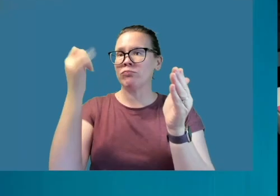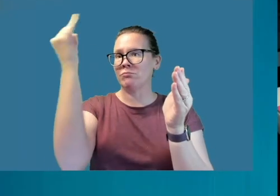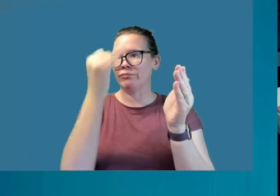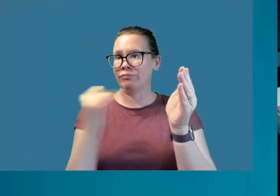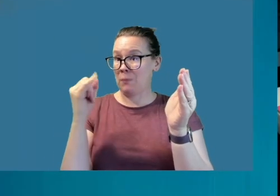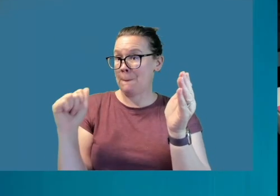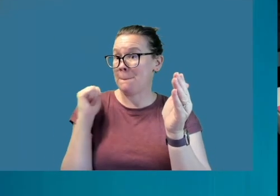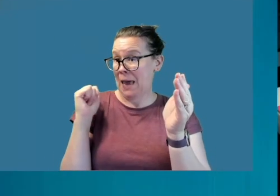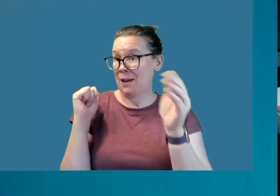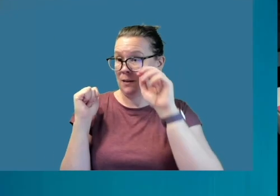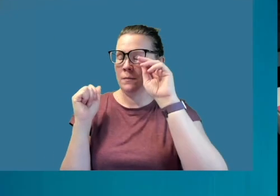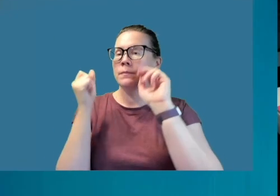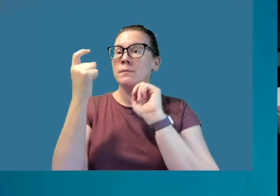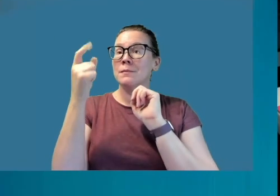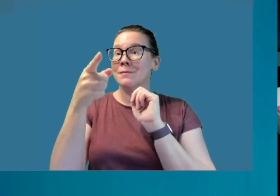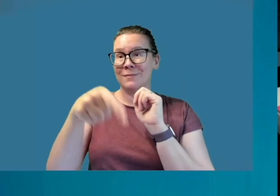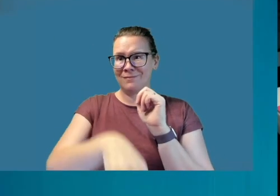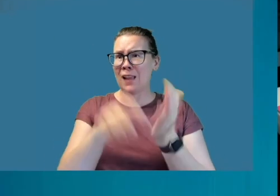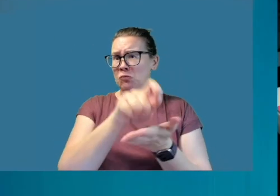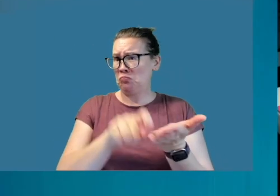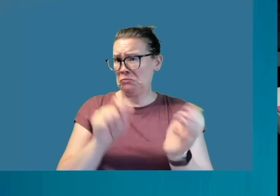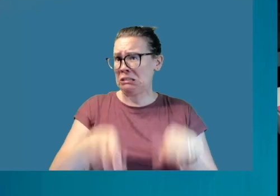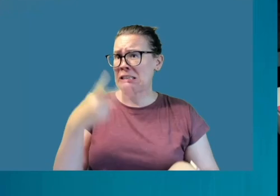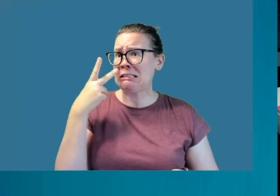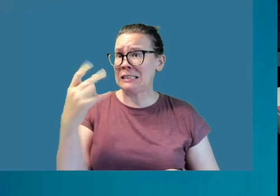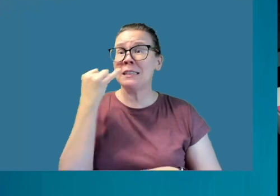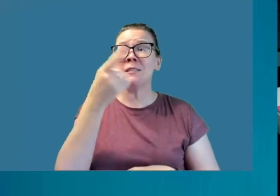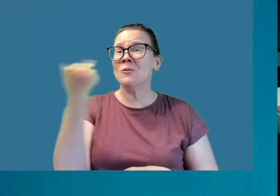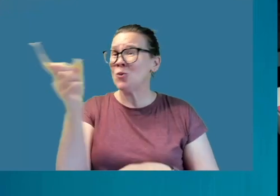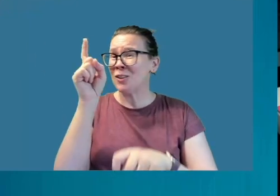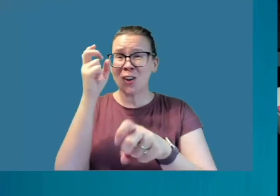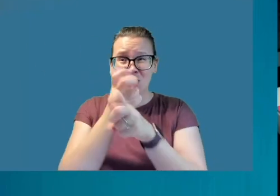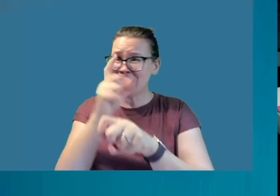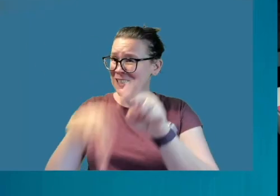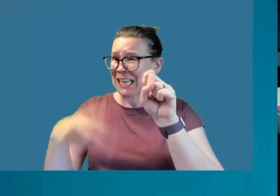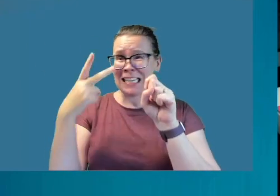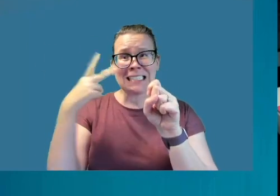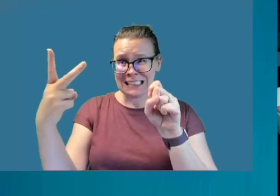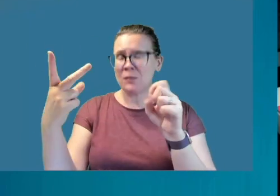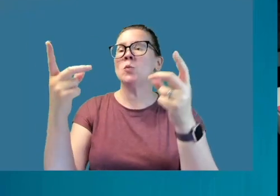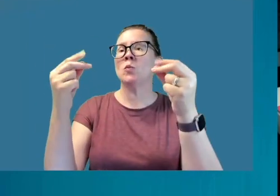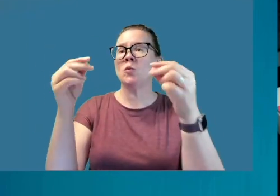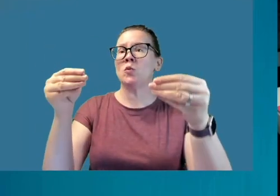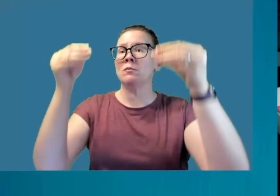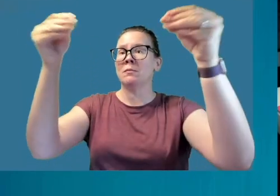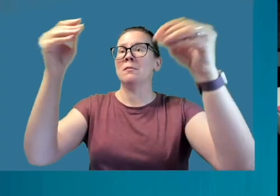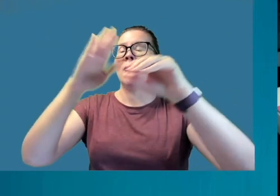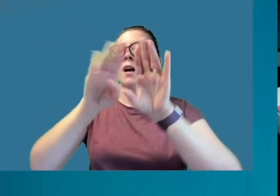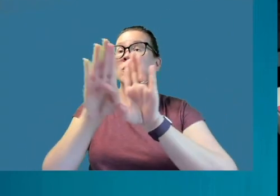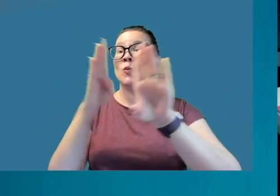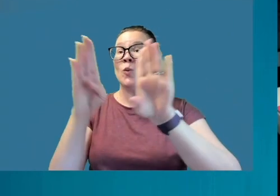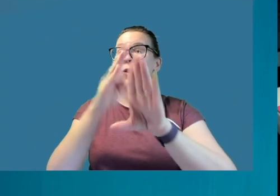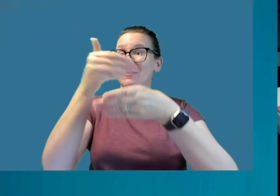or transparent, then you need to go ahead and trace it to make it easier. For me, I could see the lines, so I could trace them. If